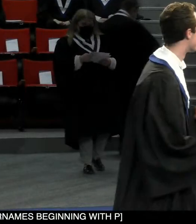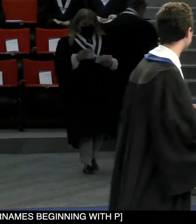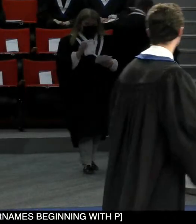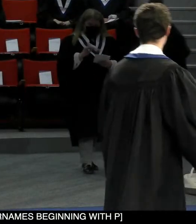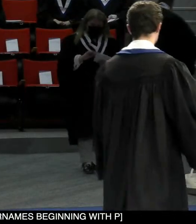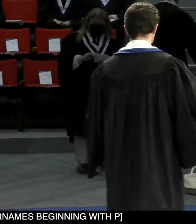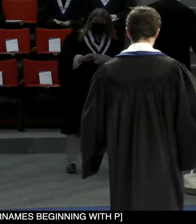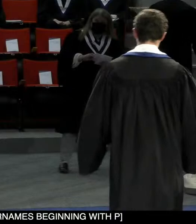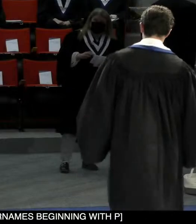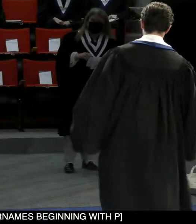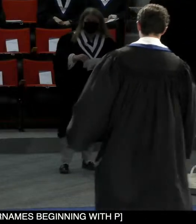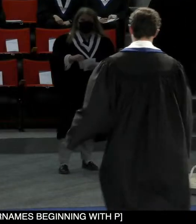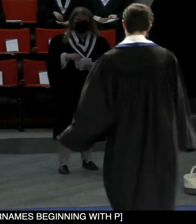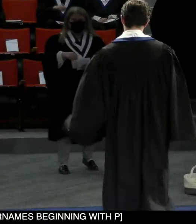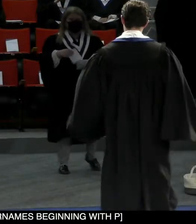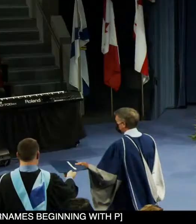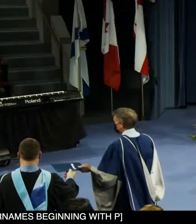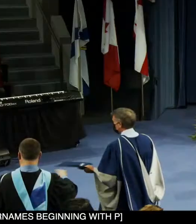Max Taywin.